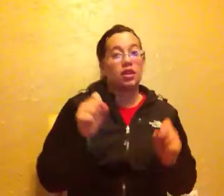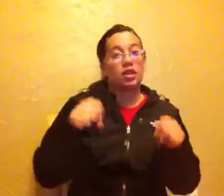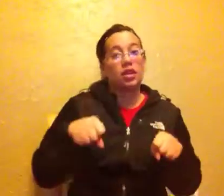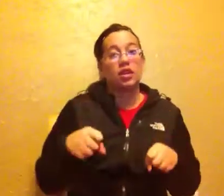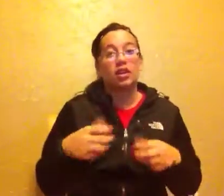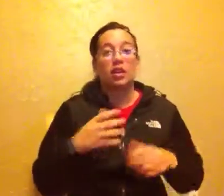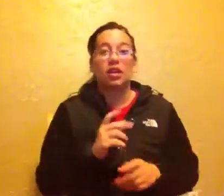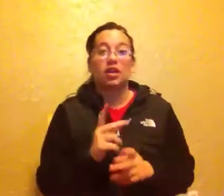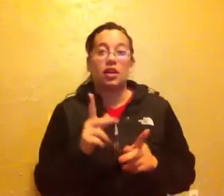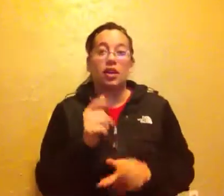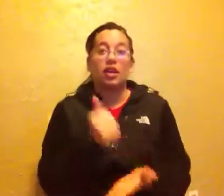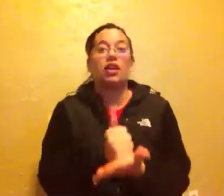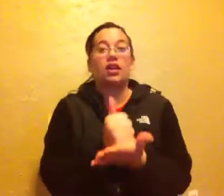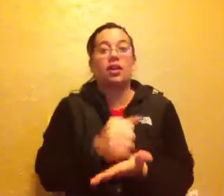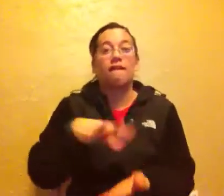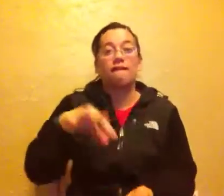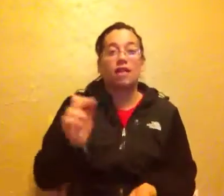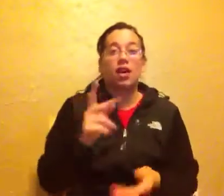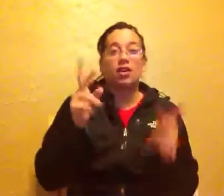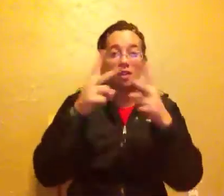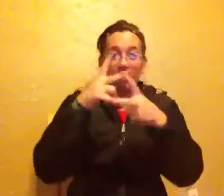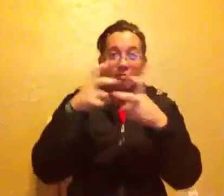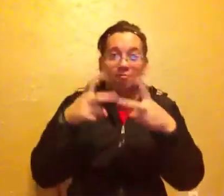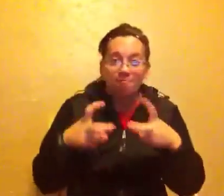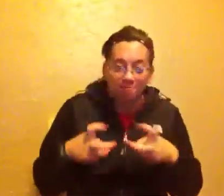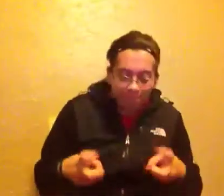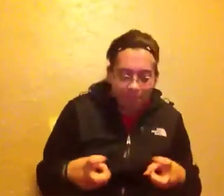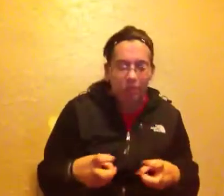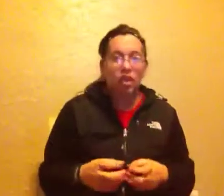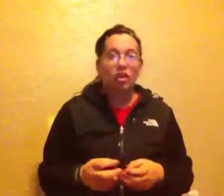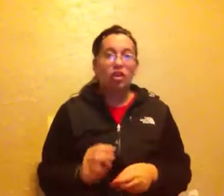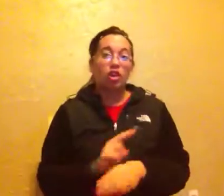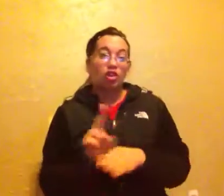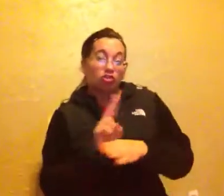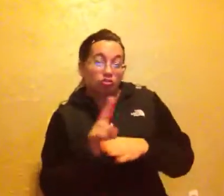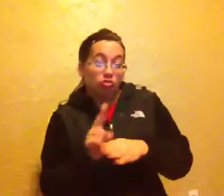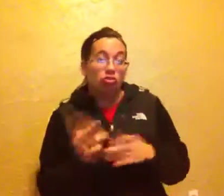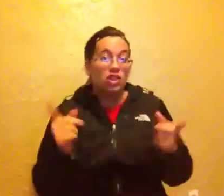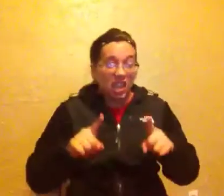of these symptoms are late teens and early 20s, and then again later on in the